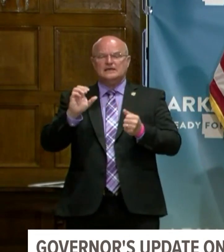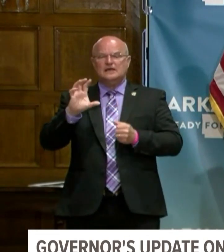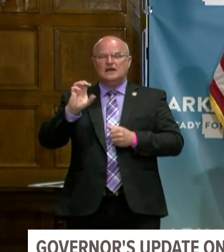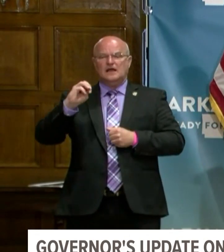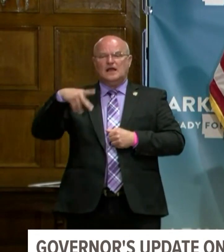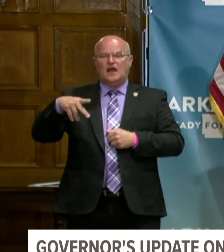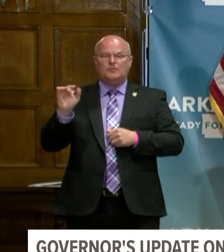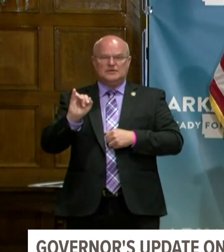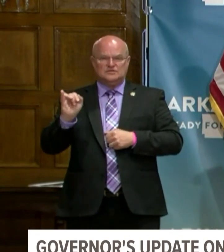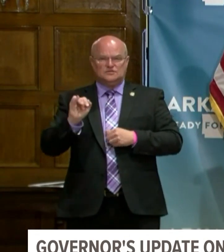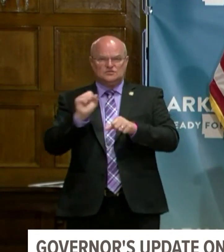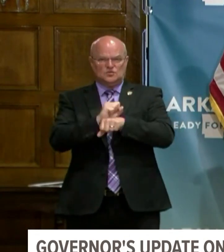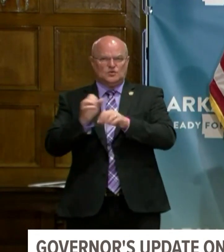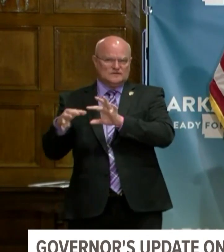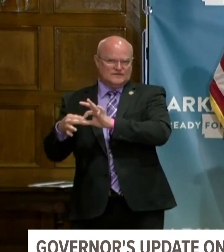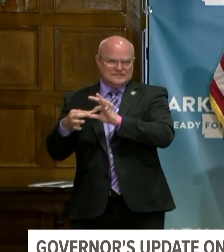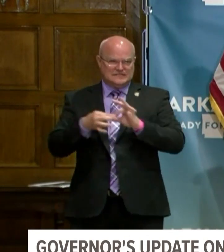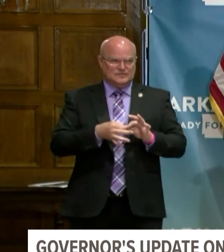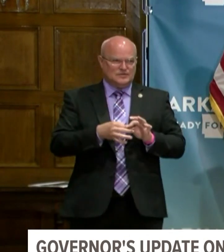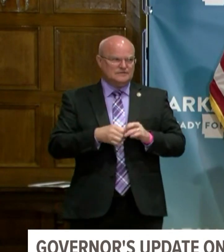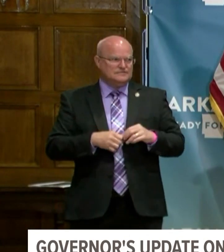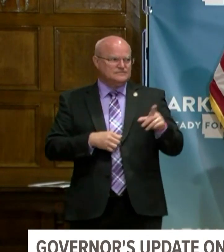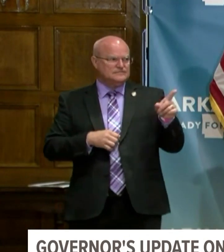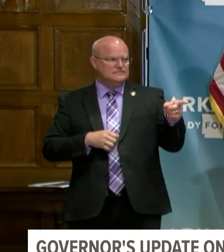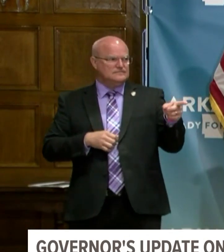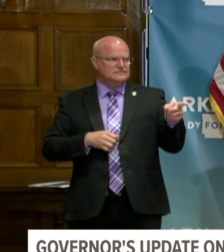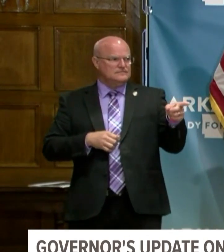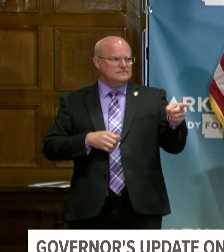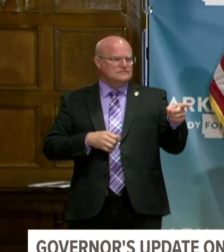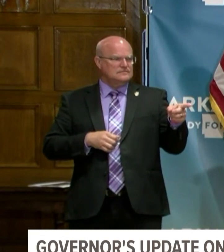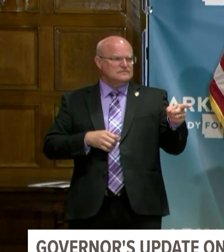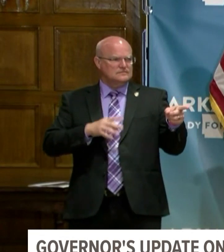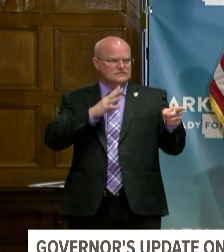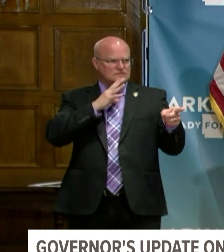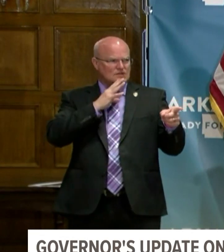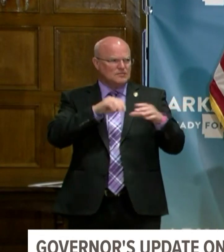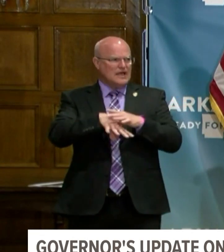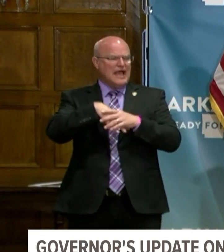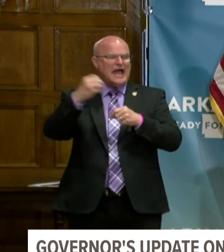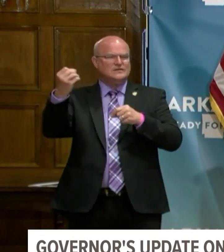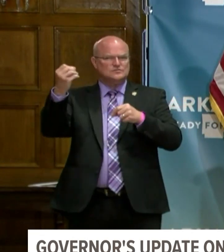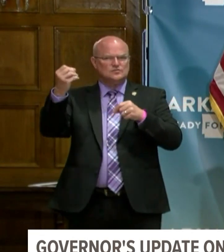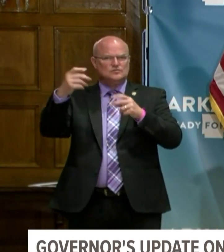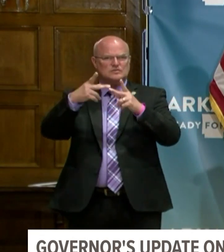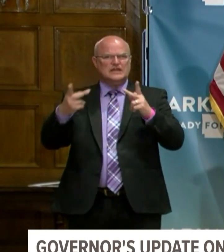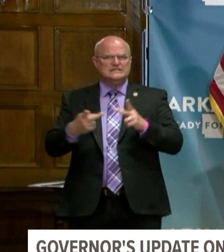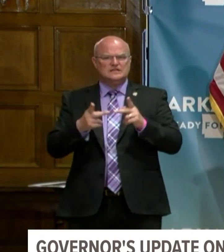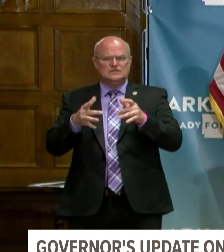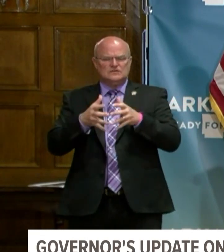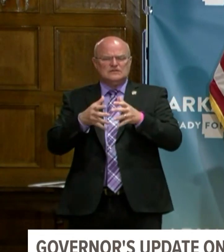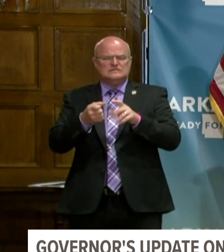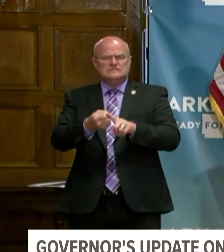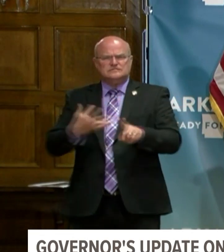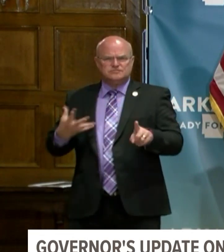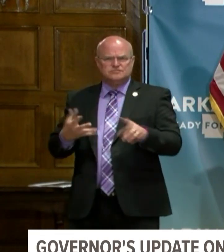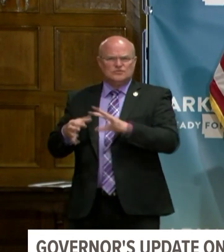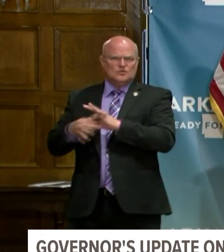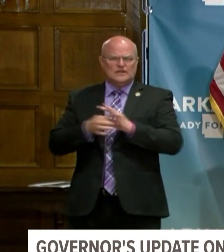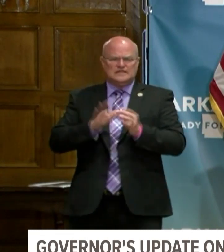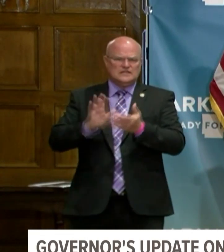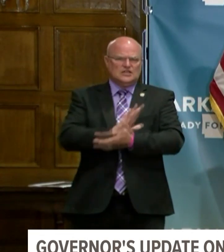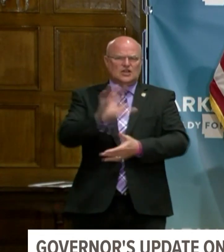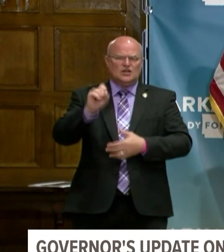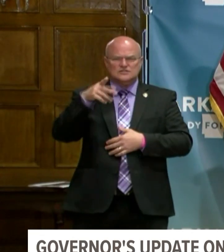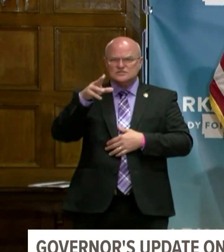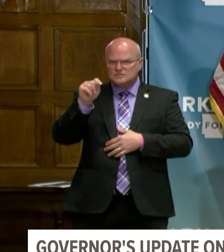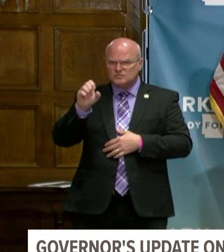and to me it works in a very similar fashion. Yes? Talking earlier about outdoor venues, I wonder if you expand on that as it relates to college